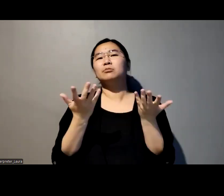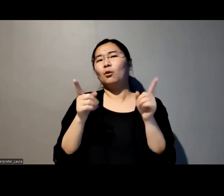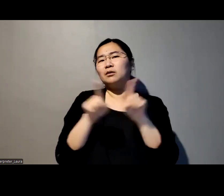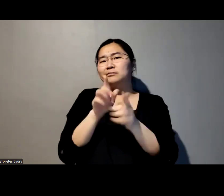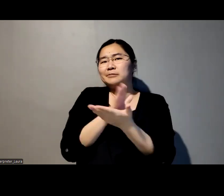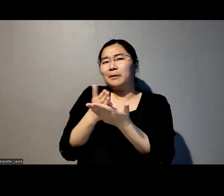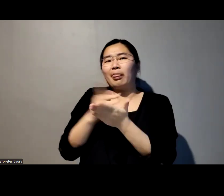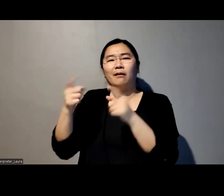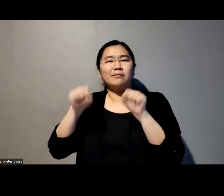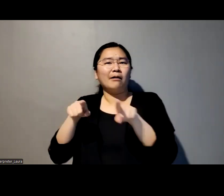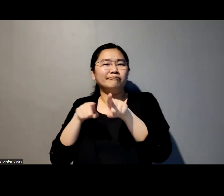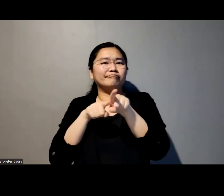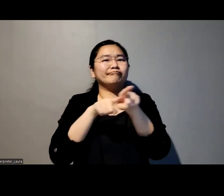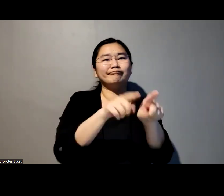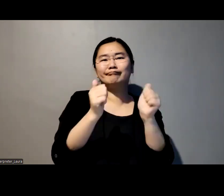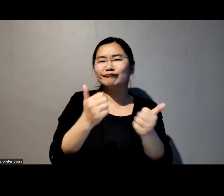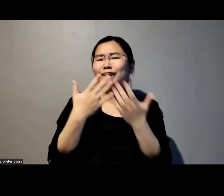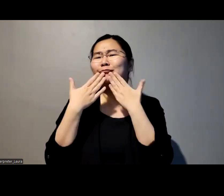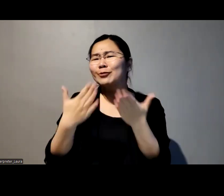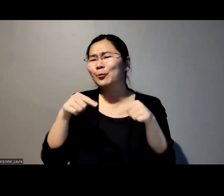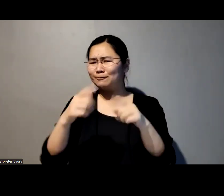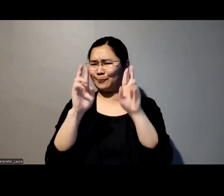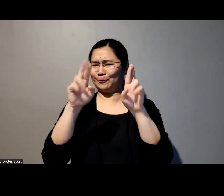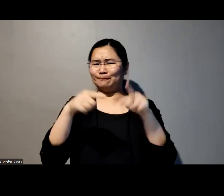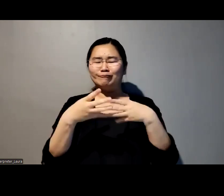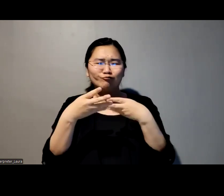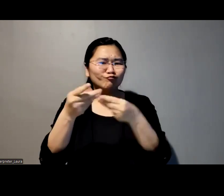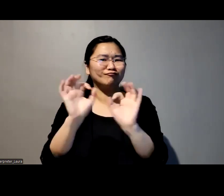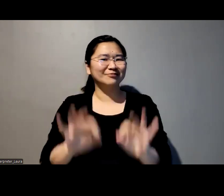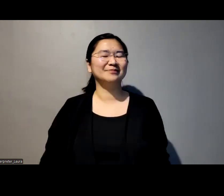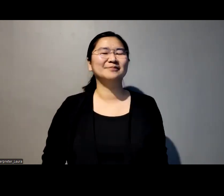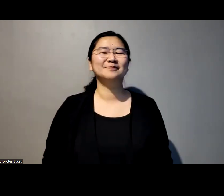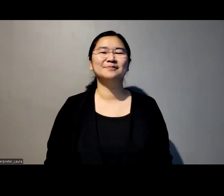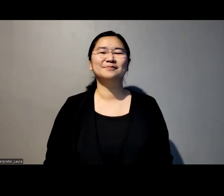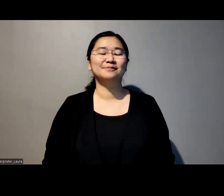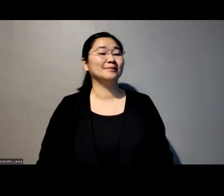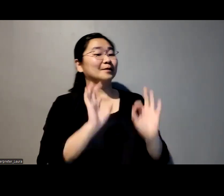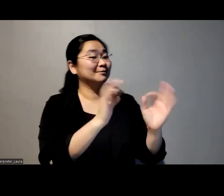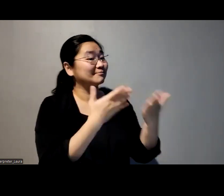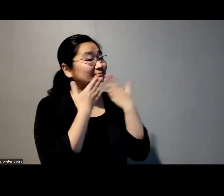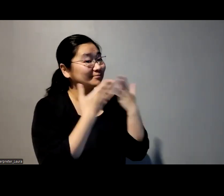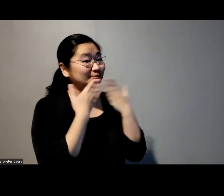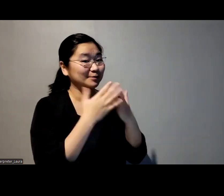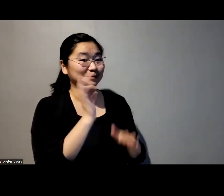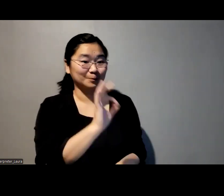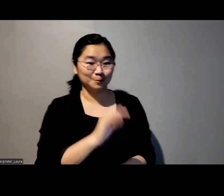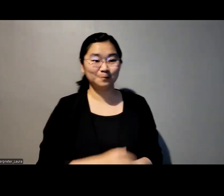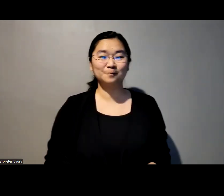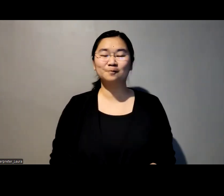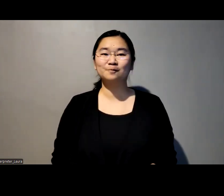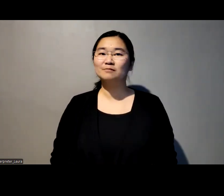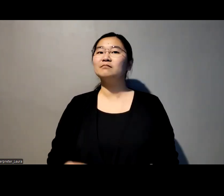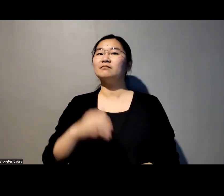Thank you, Alexandra, for that. We have a very exciting lineup of